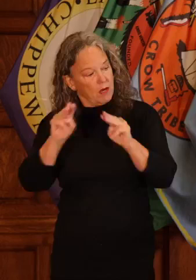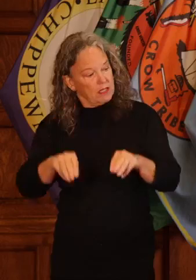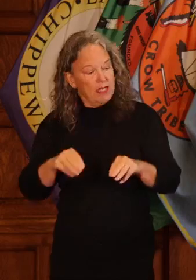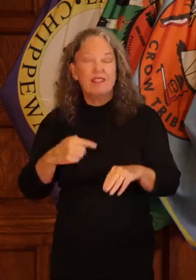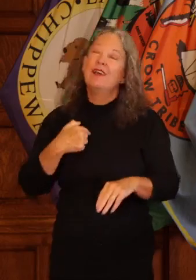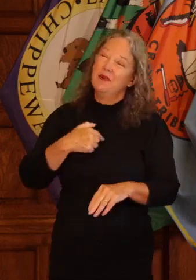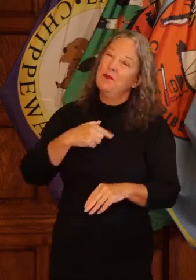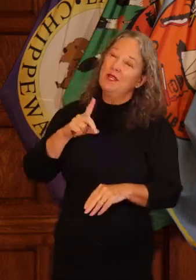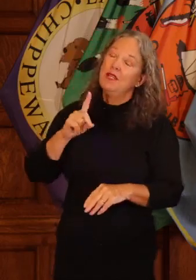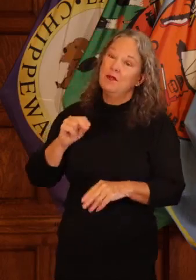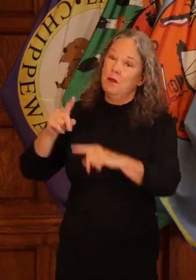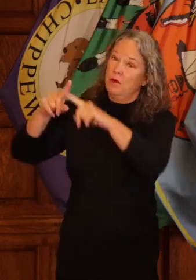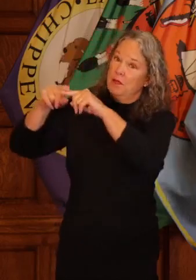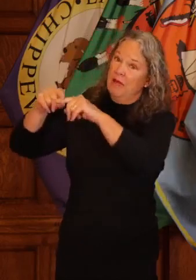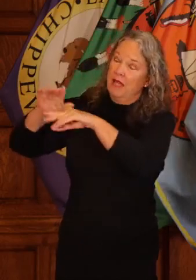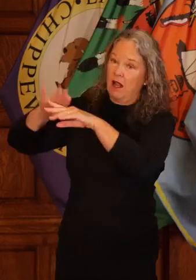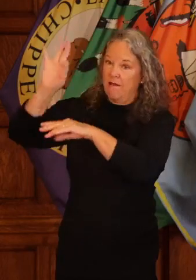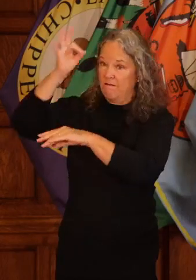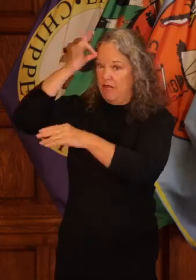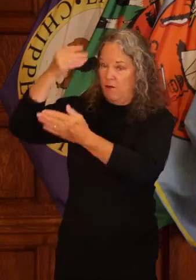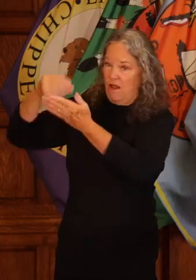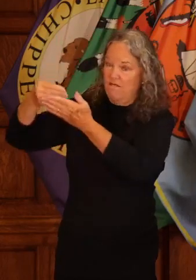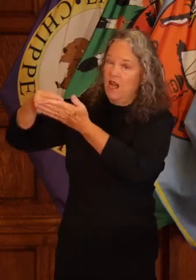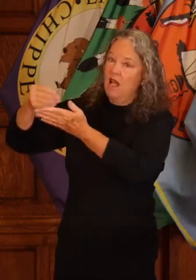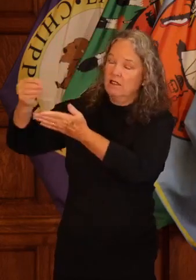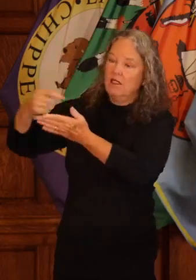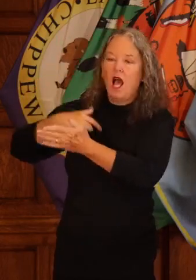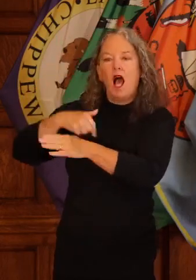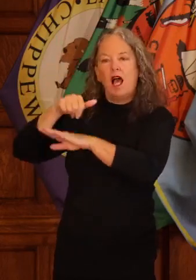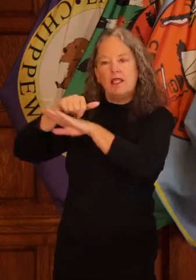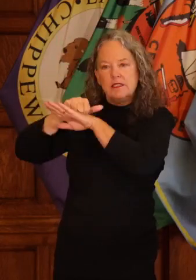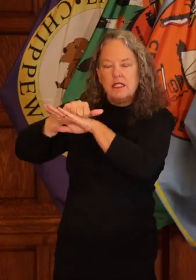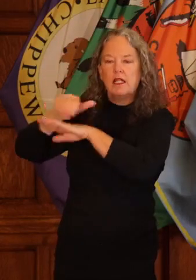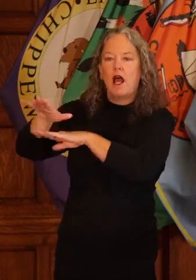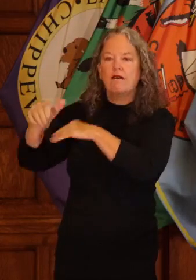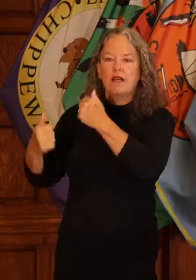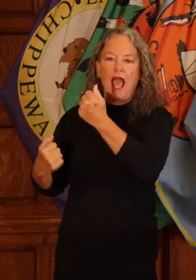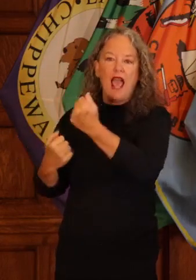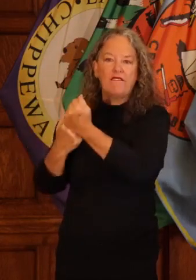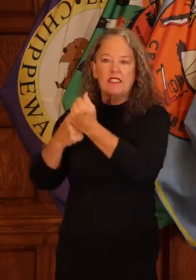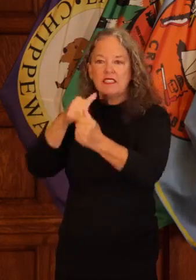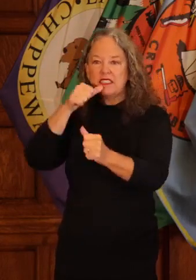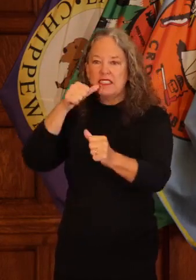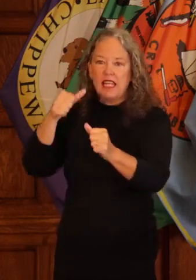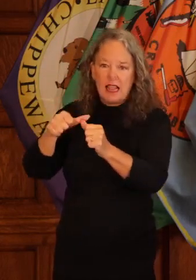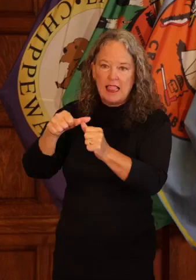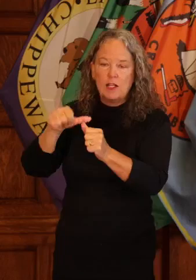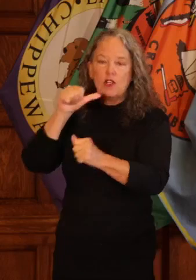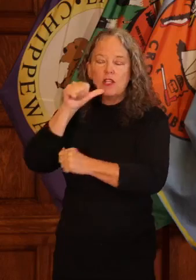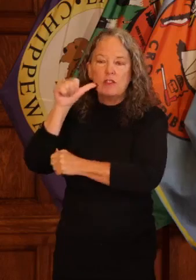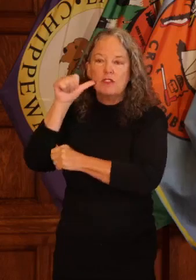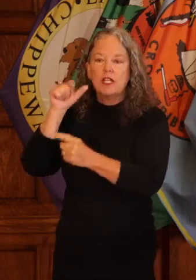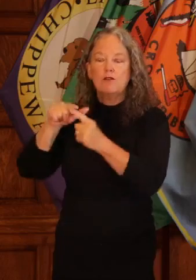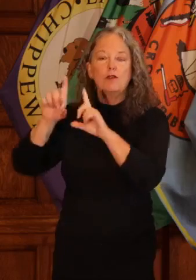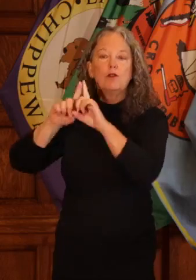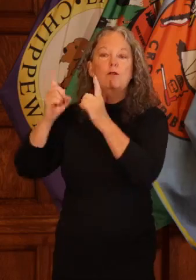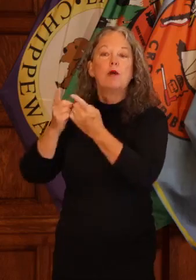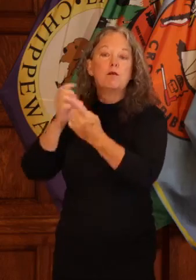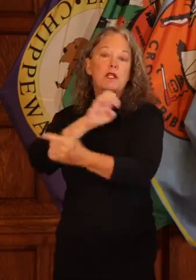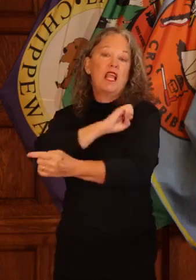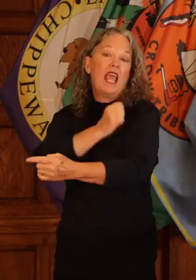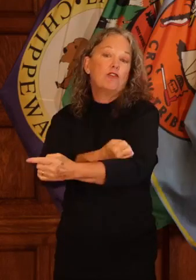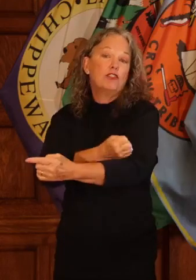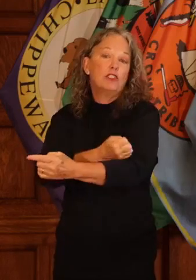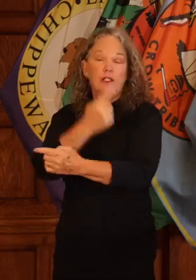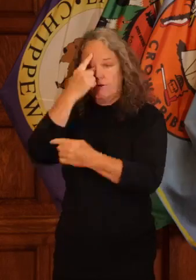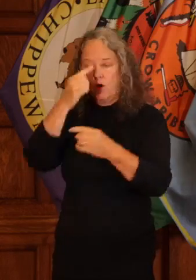on federal funds. We're looking at this. I sent off an advocacy letter yesterday to the Department of Energy for a